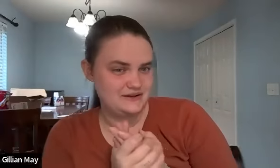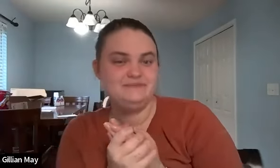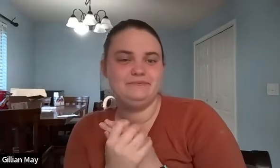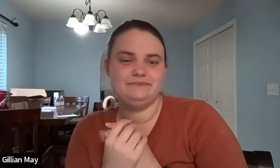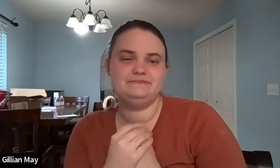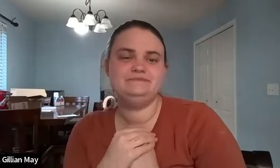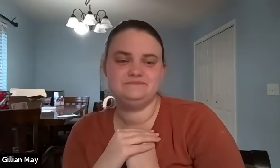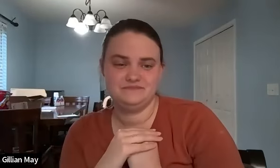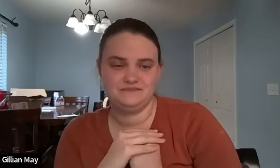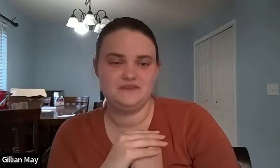Good.